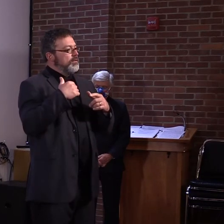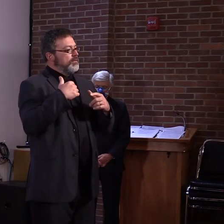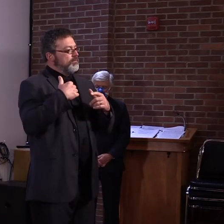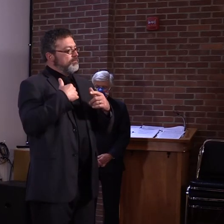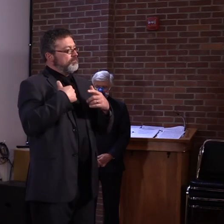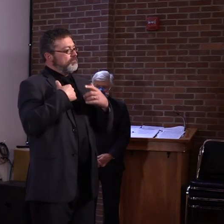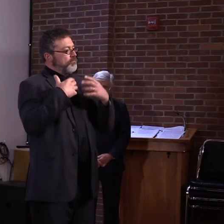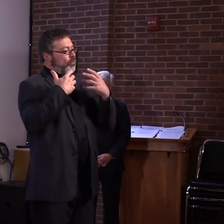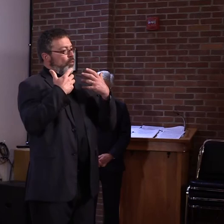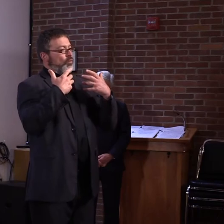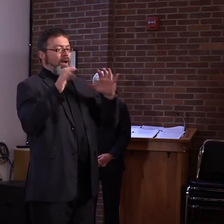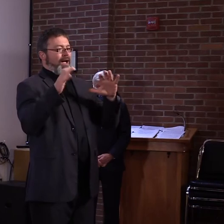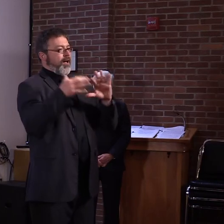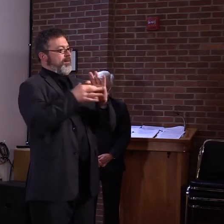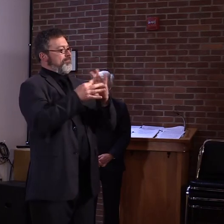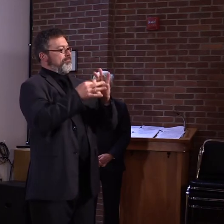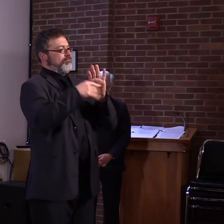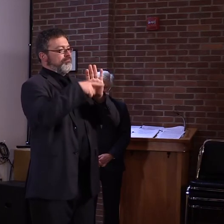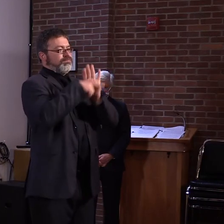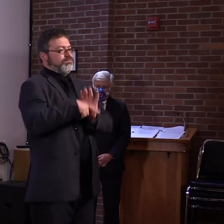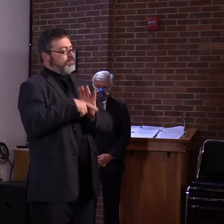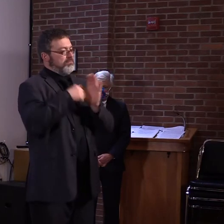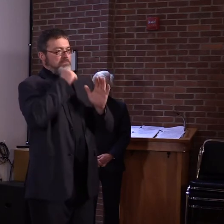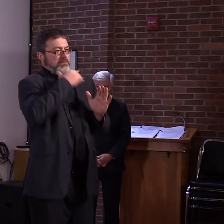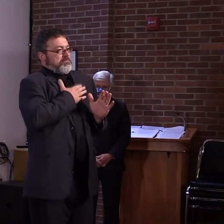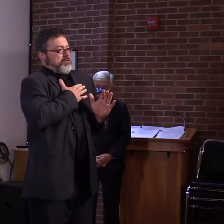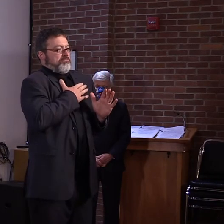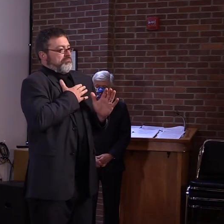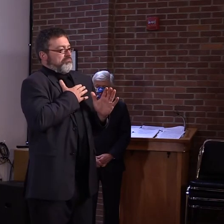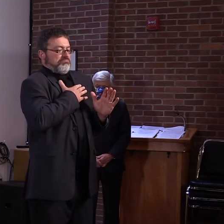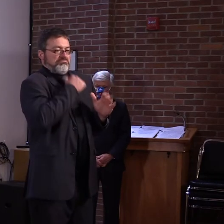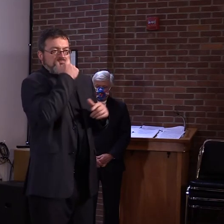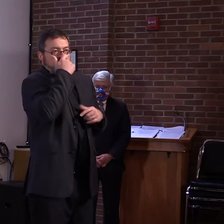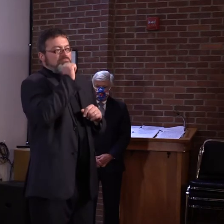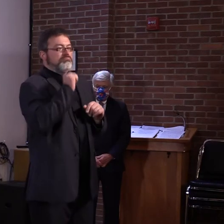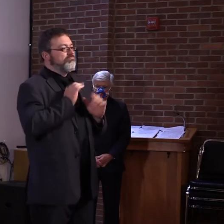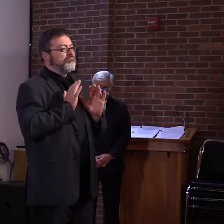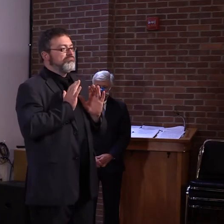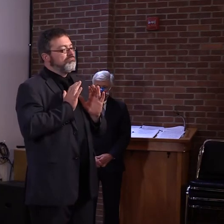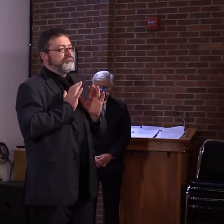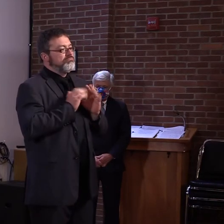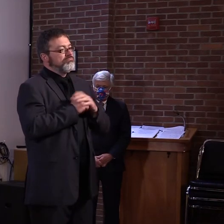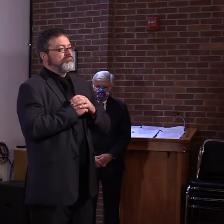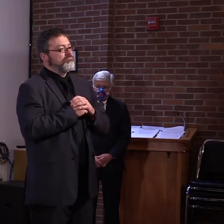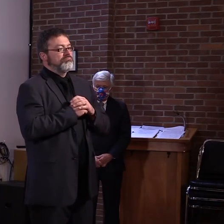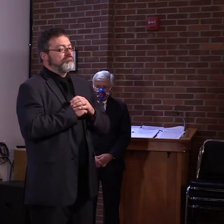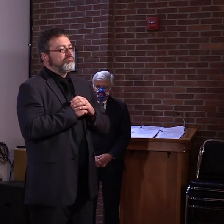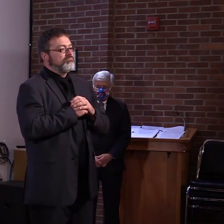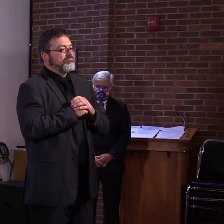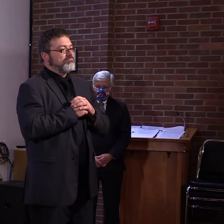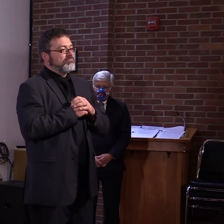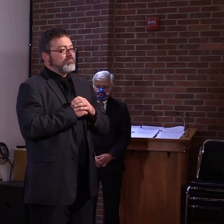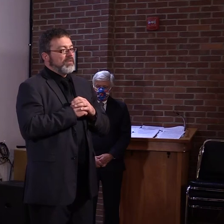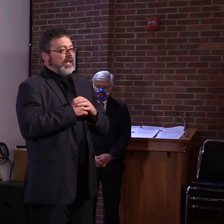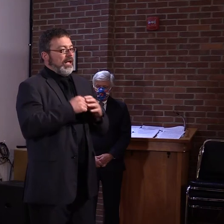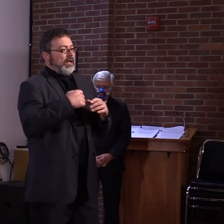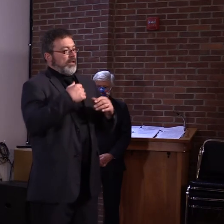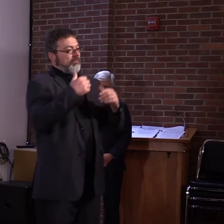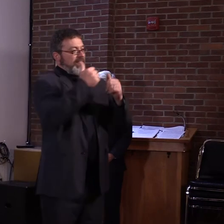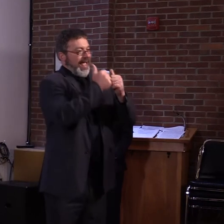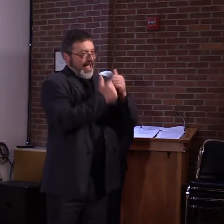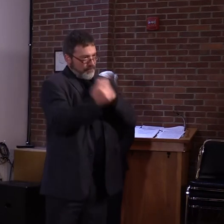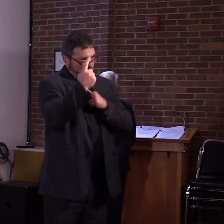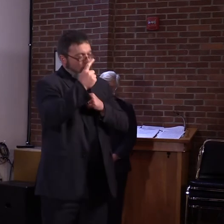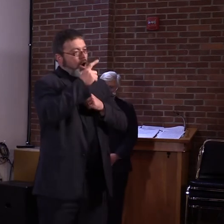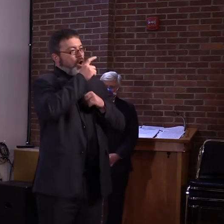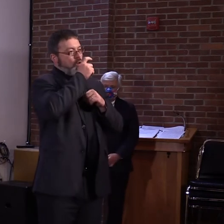respect. Anyone who serves in the military should get our appreciation and be thanked